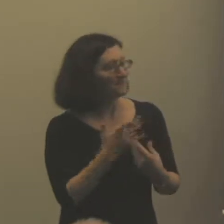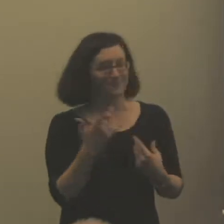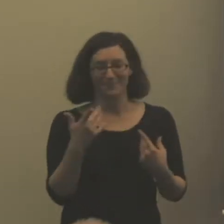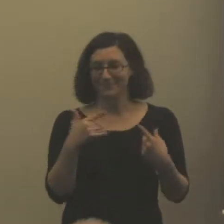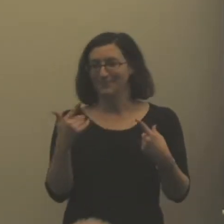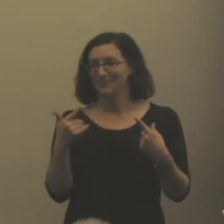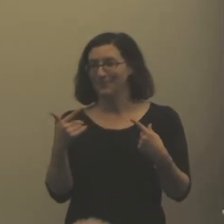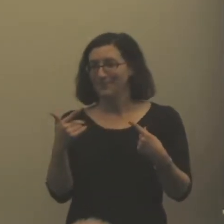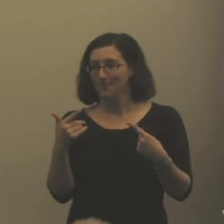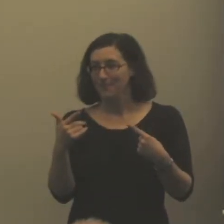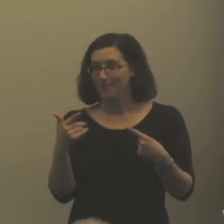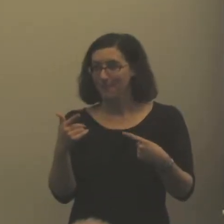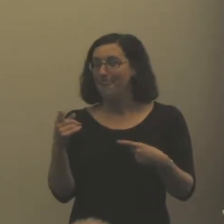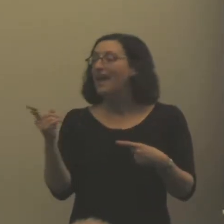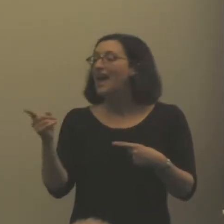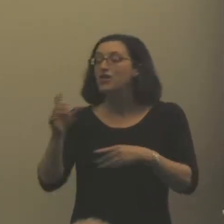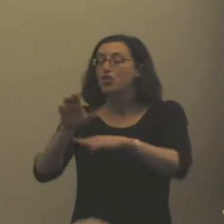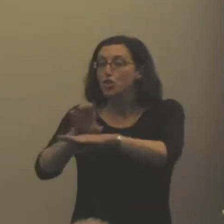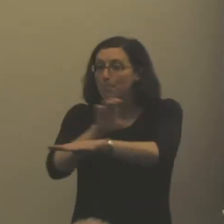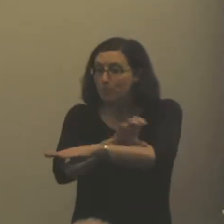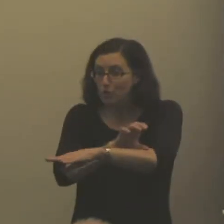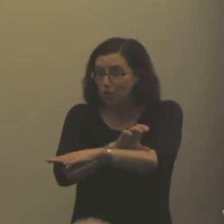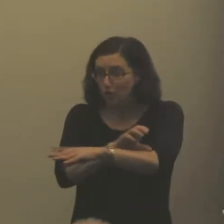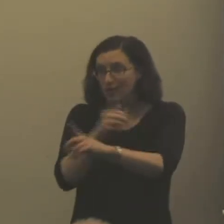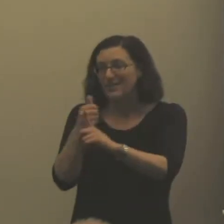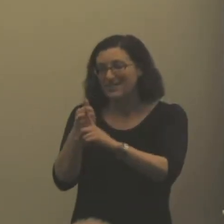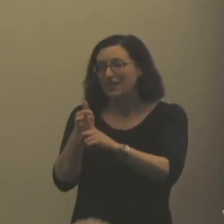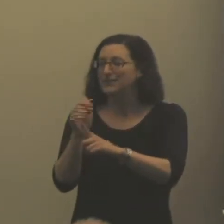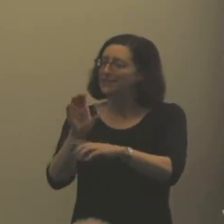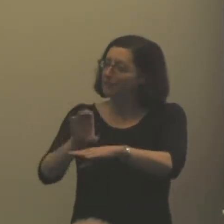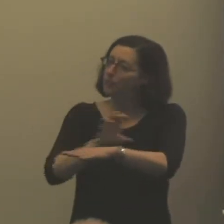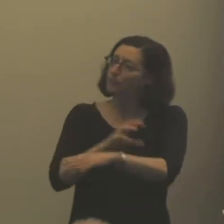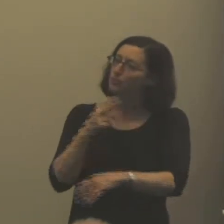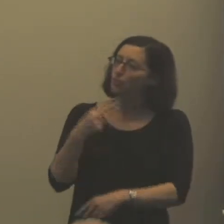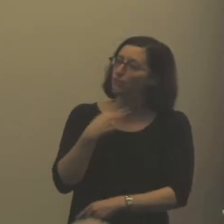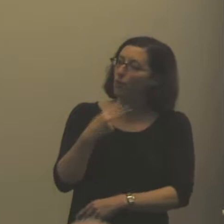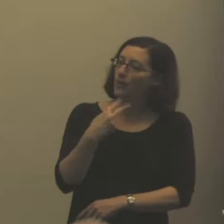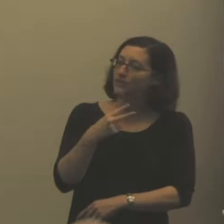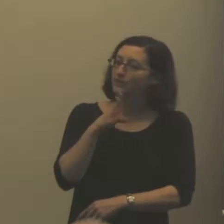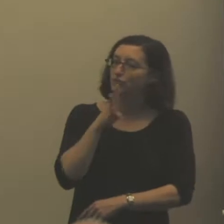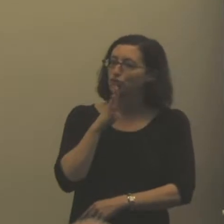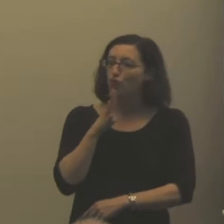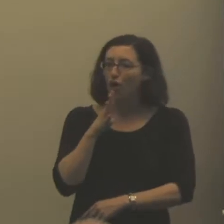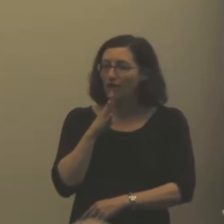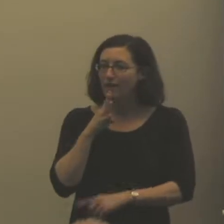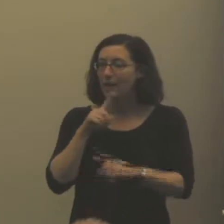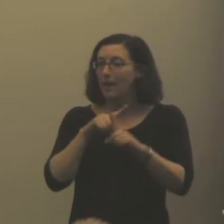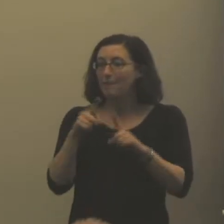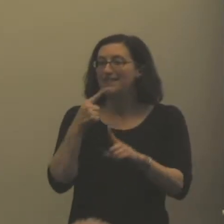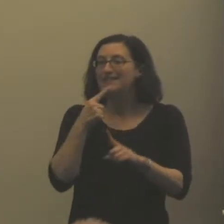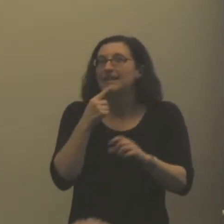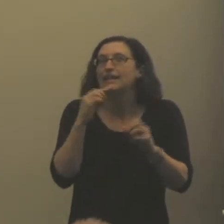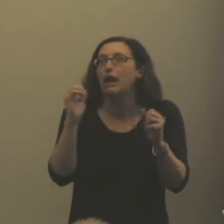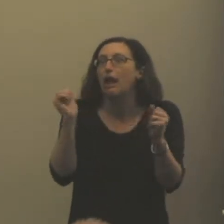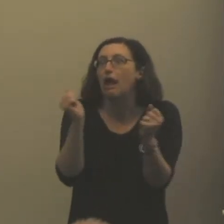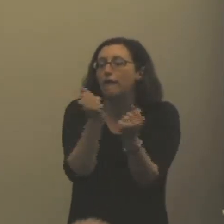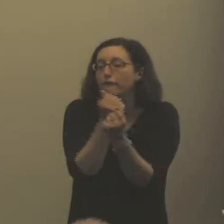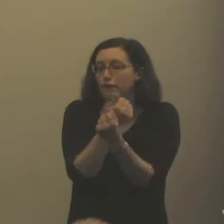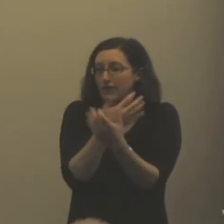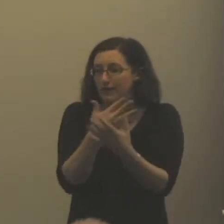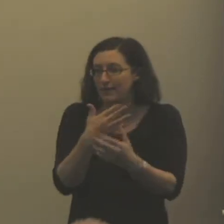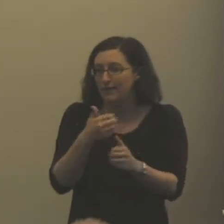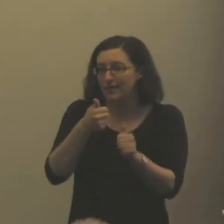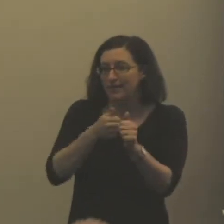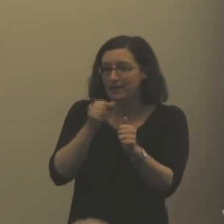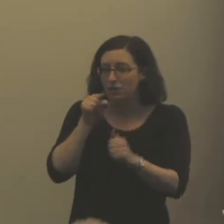Link graphic /nav _ facts on mouse over. So this is the navigation area of the screen. And for